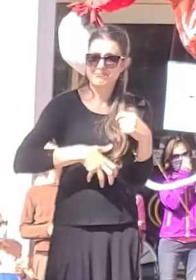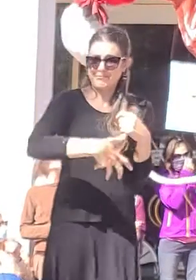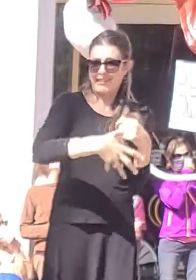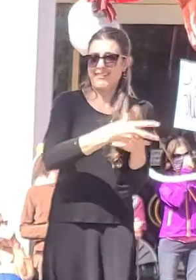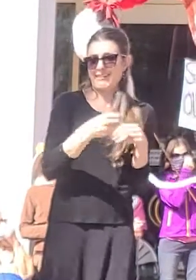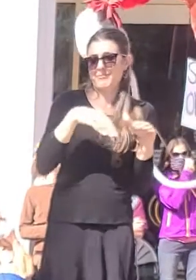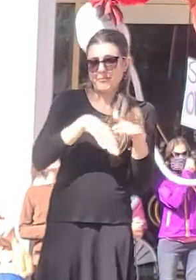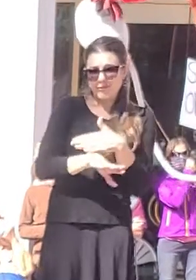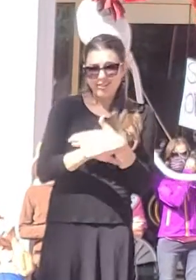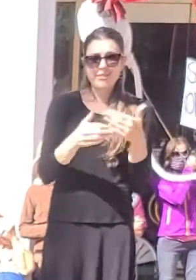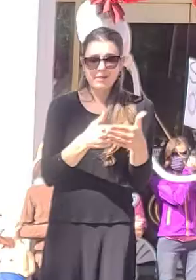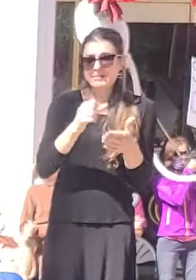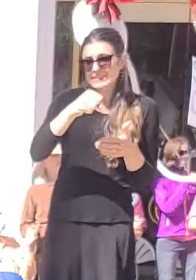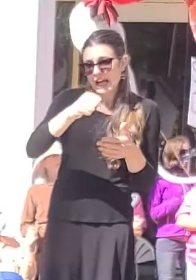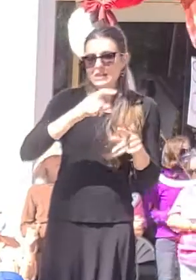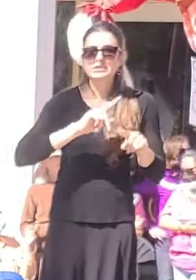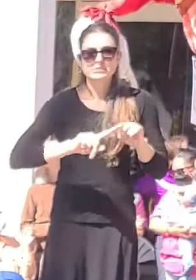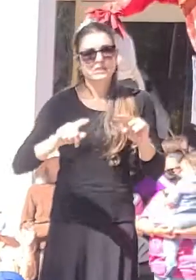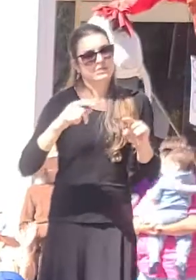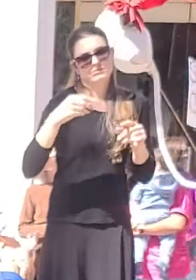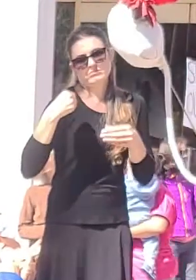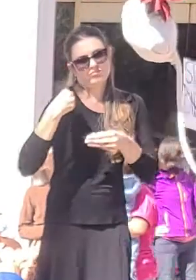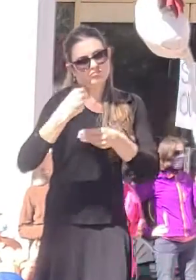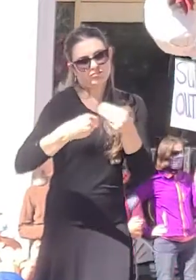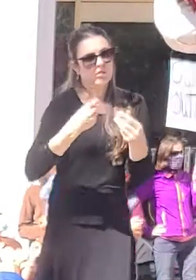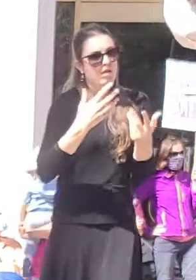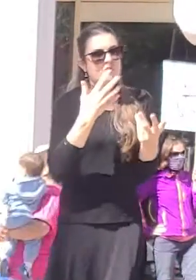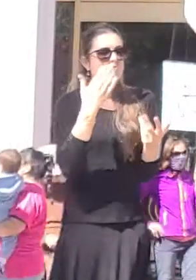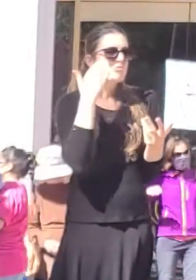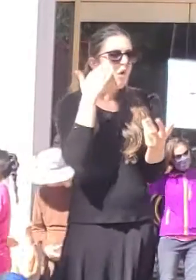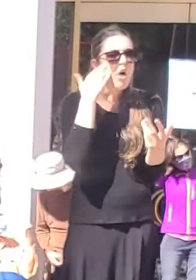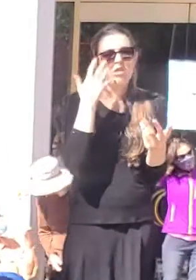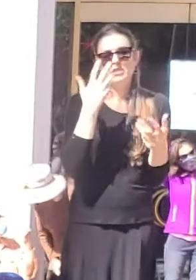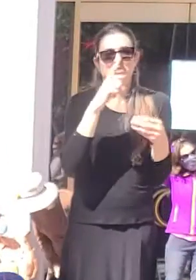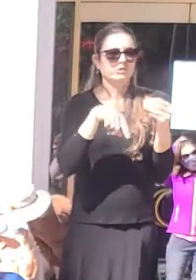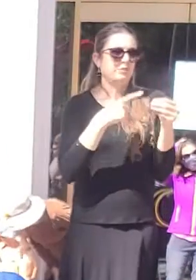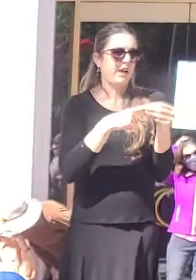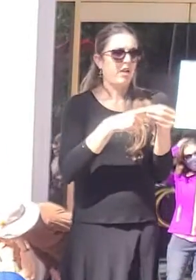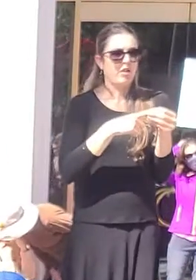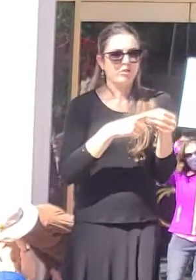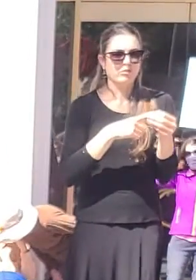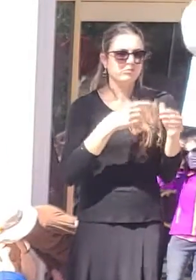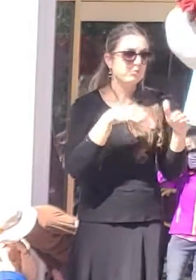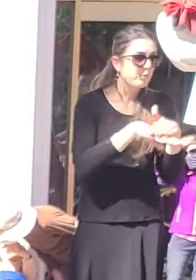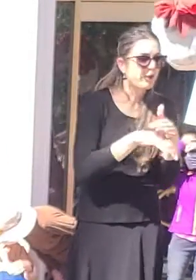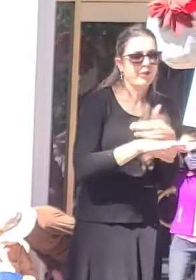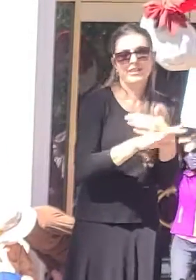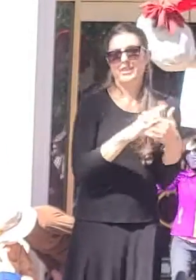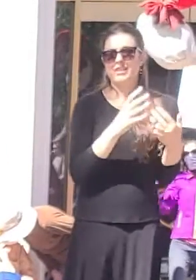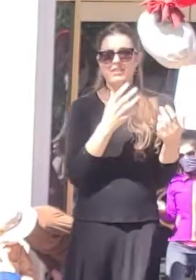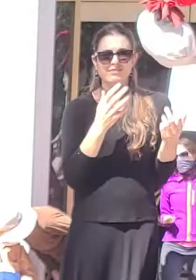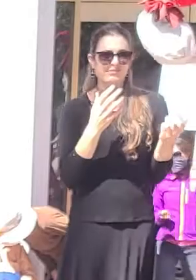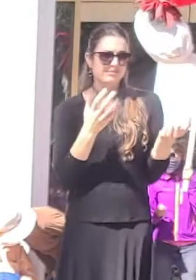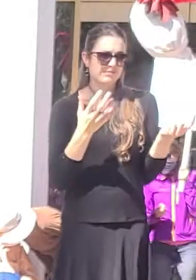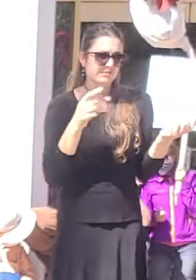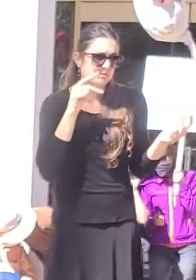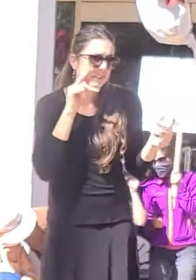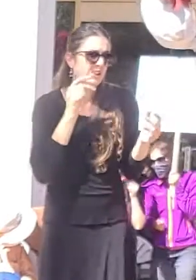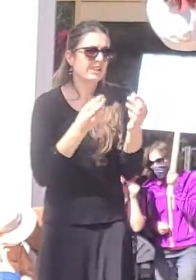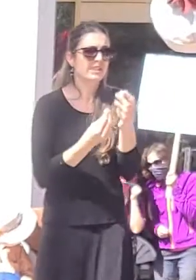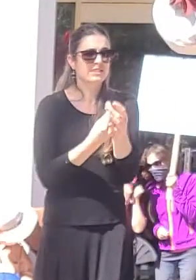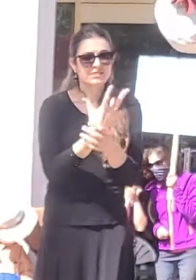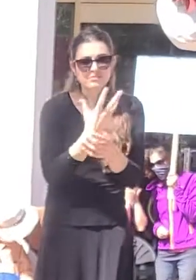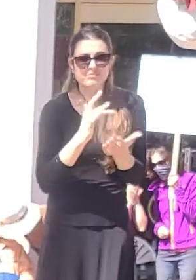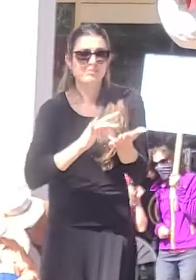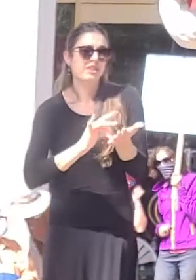lifeways. But historically, the knowledge of reproductive cycles, plant medicines, and techniques for abortion has been passed down, and it's always been a right